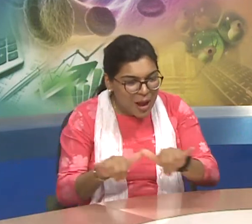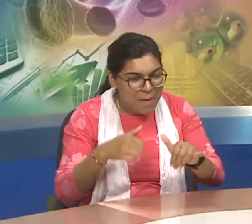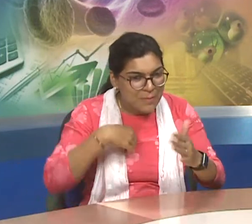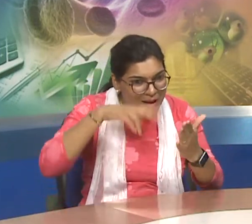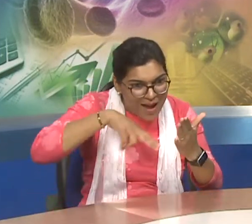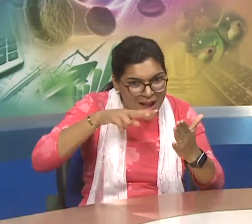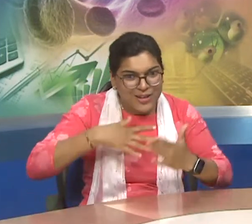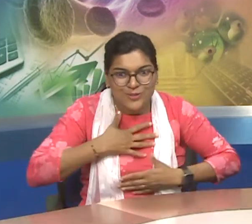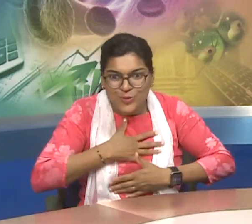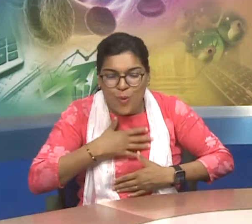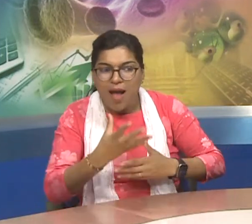very early age.